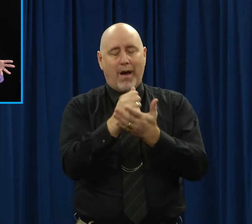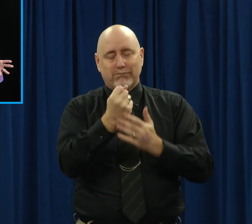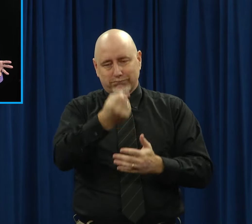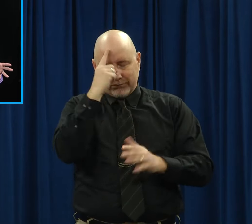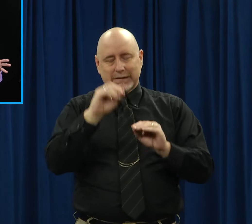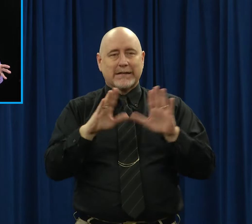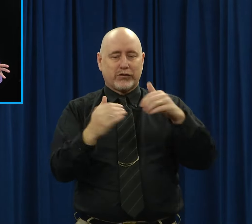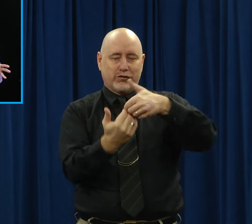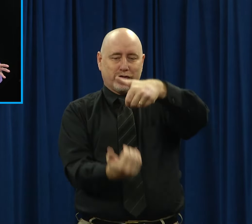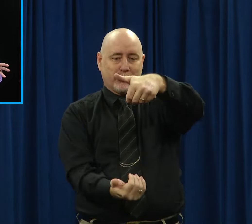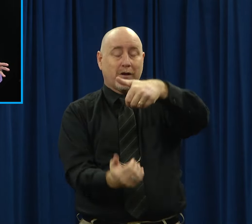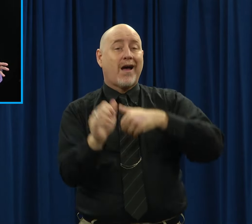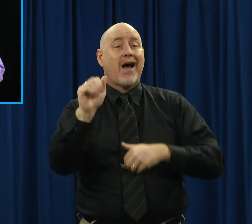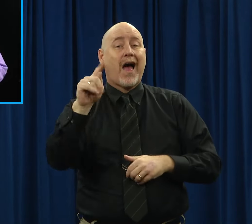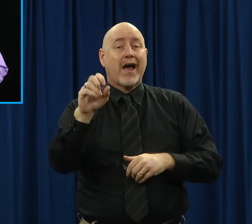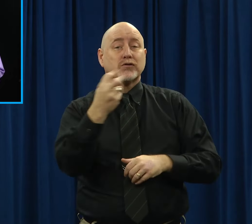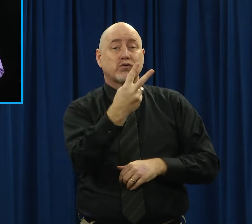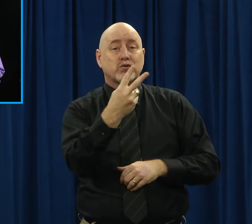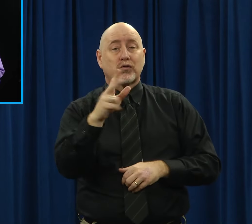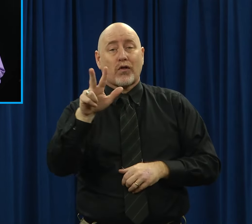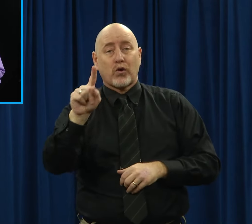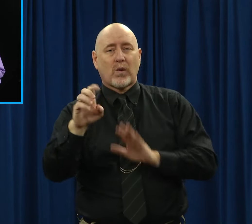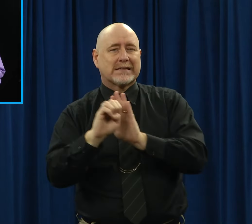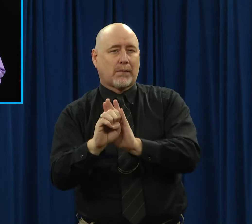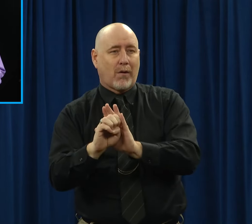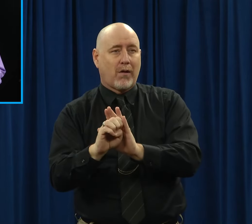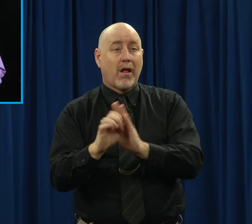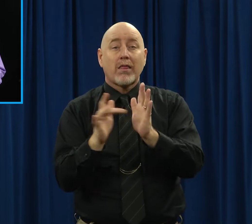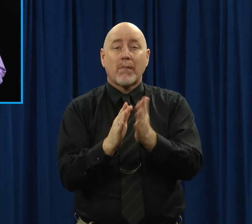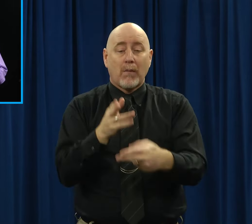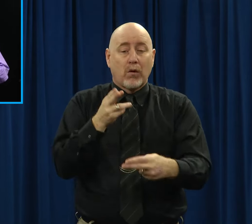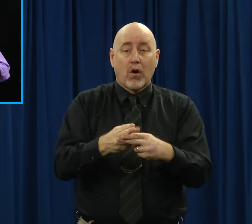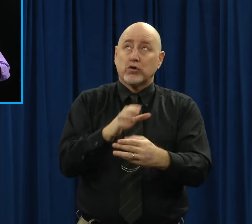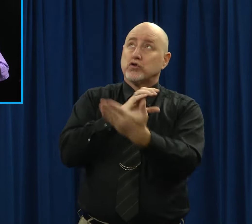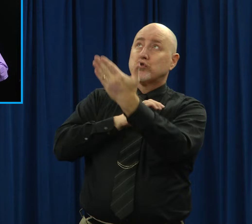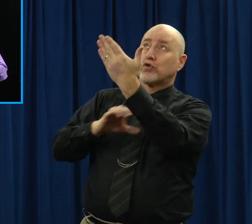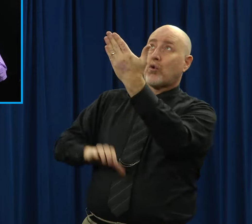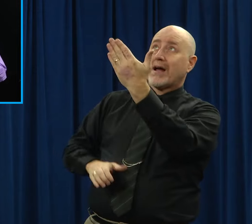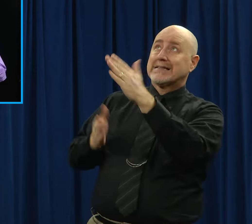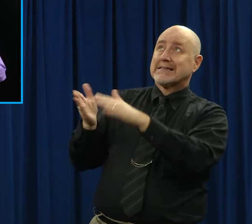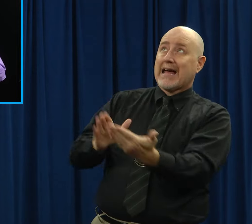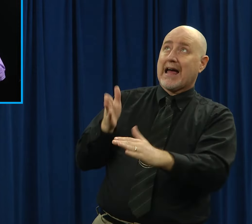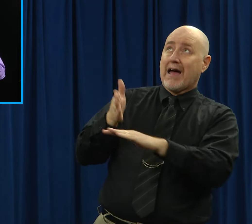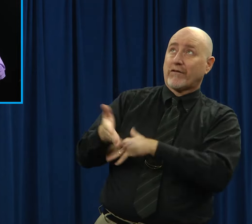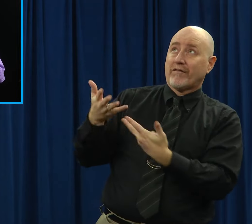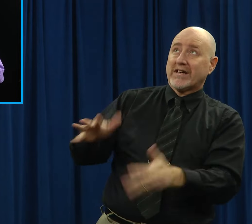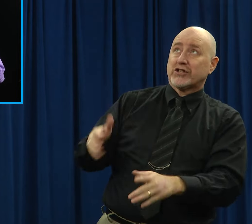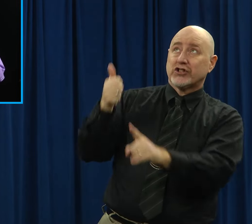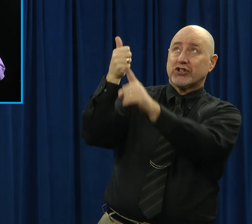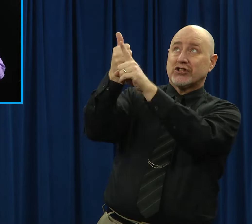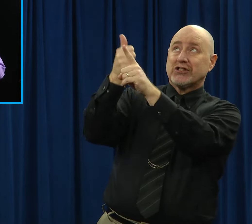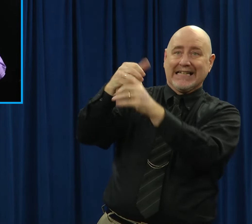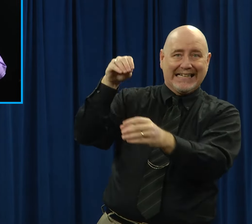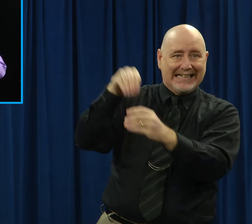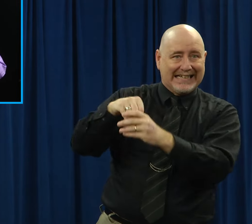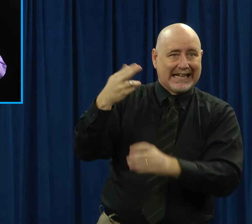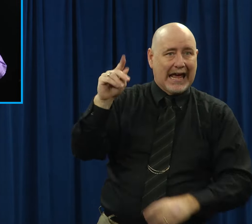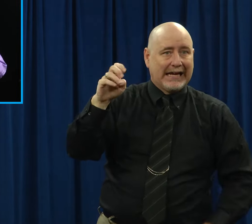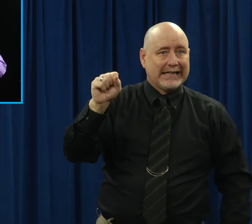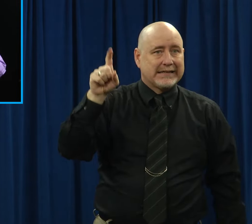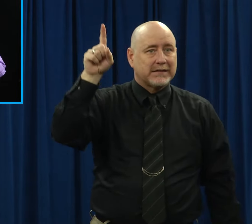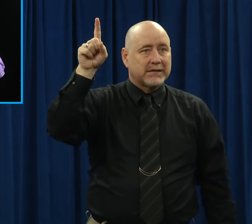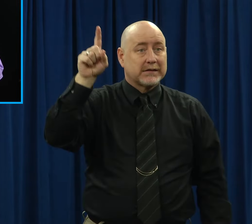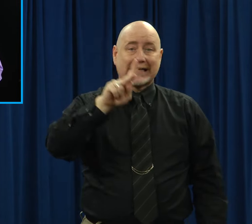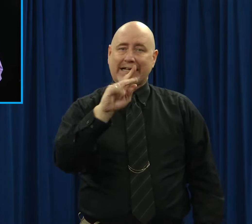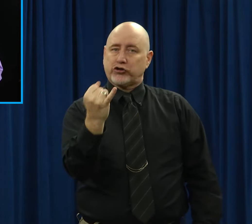clear up some things for you. For example, in Acts chapter 2 and verse 31, the Bible refers to Christ after His death as being